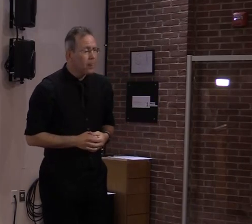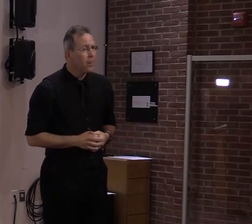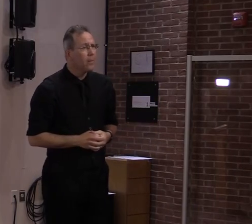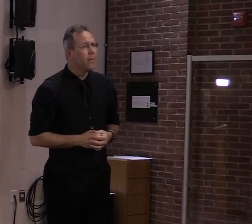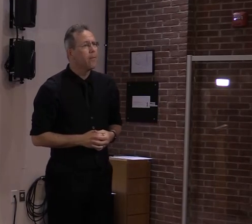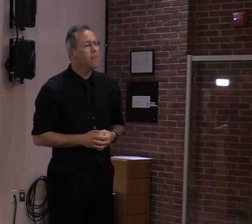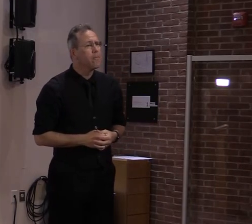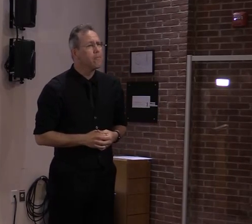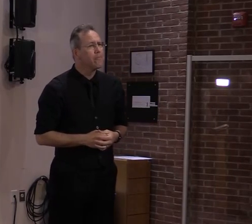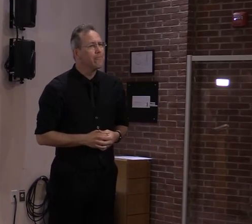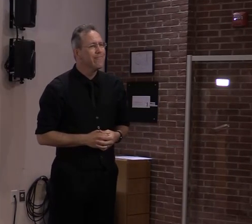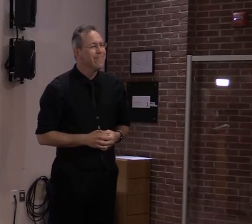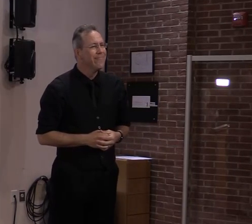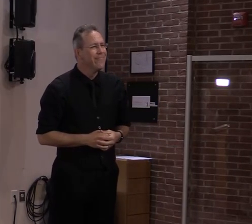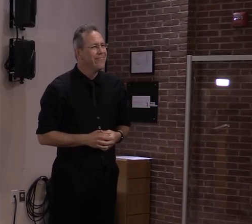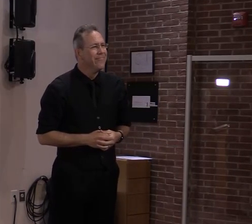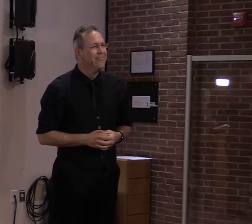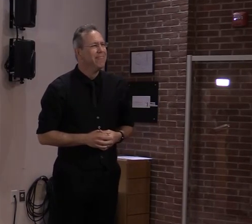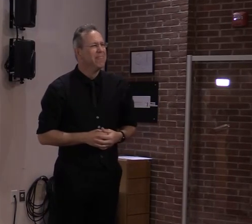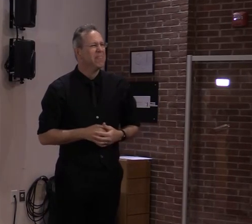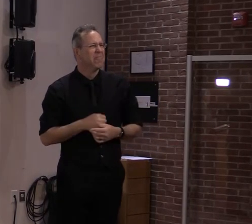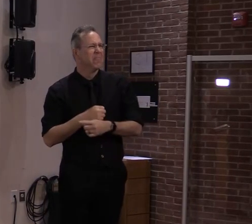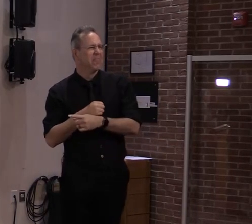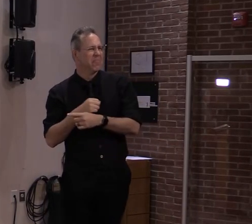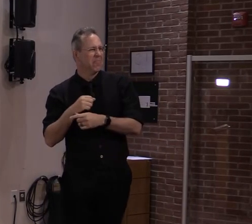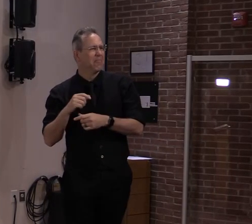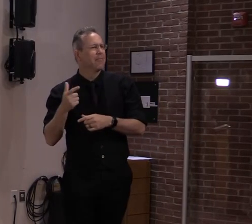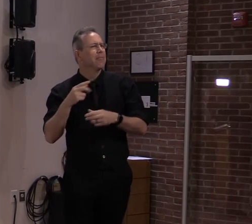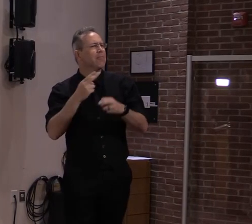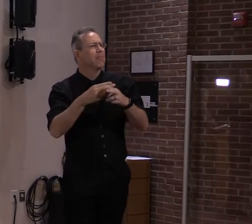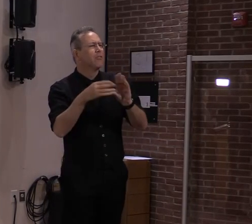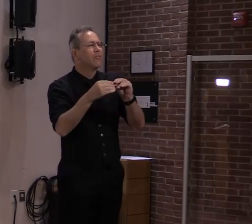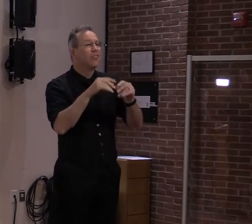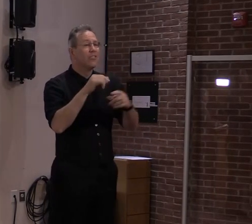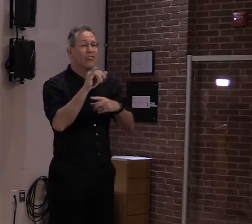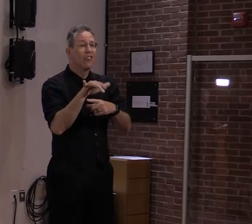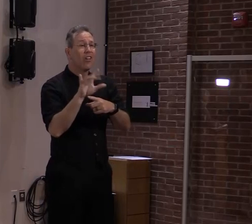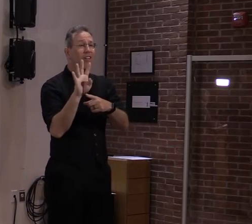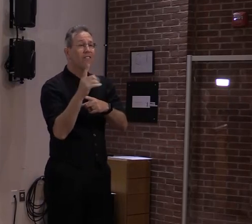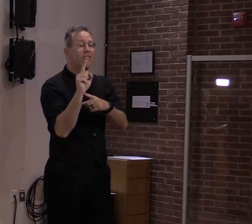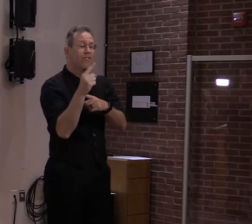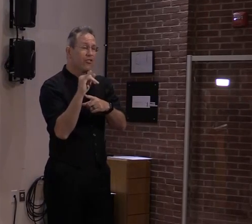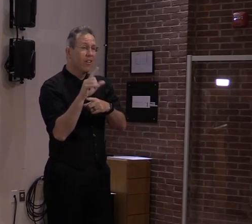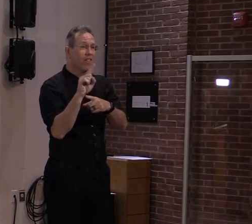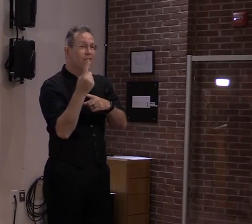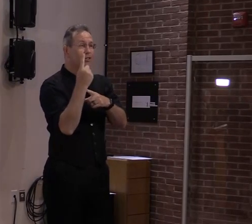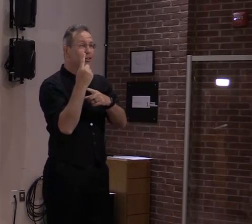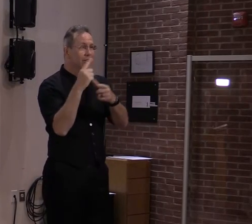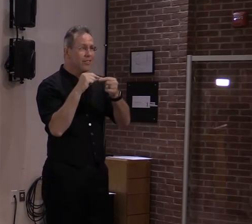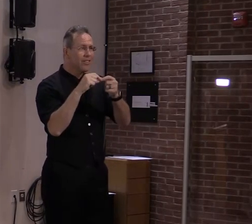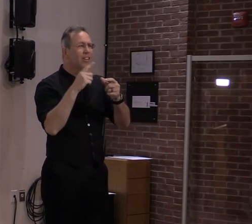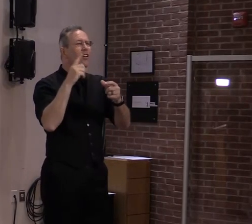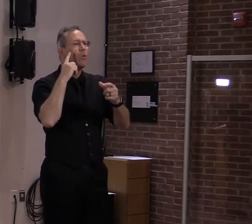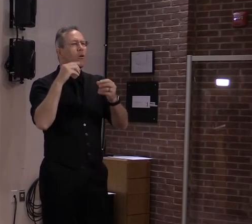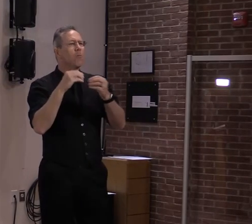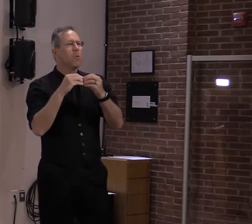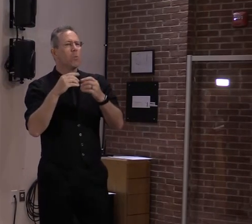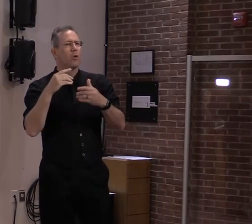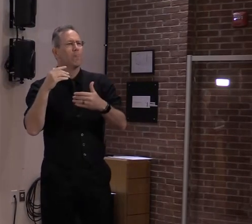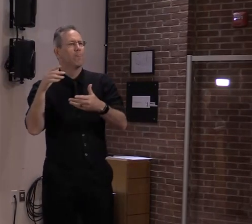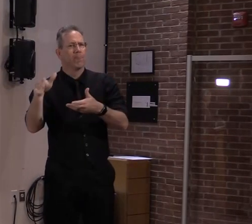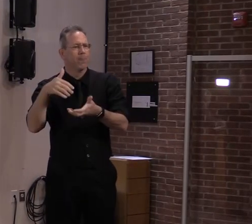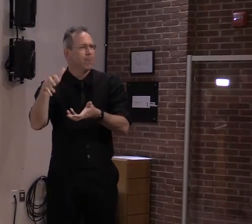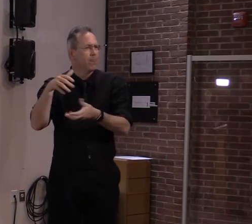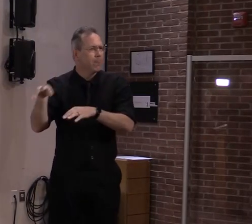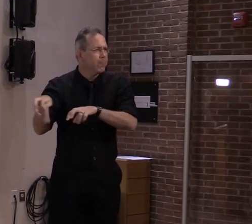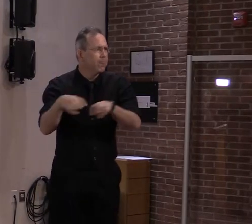Stuart, as I mentioned, July 1st, we'll start putting eligibility requirements into the housing program. During the pandemic, the